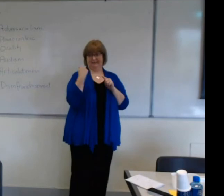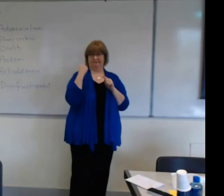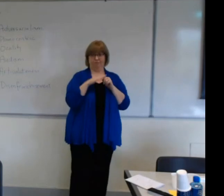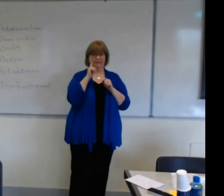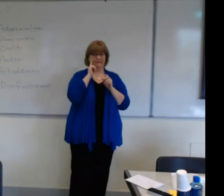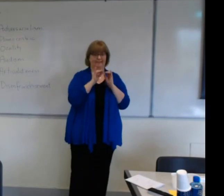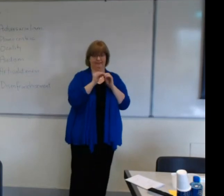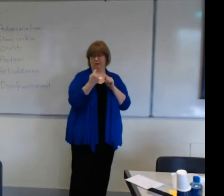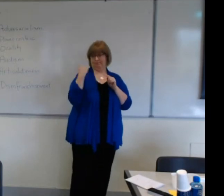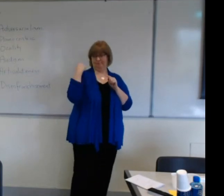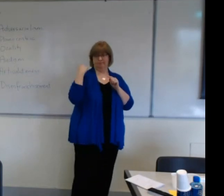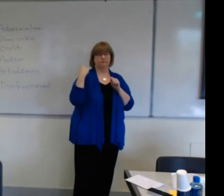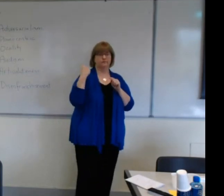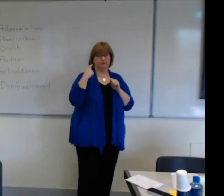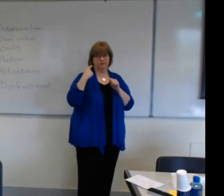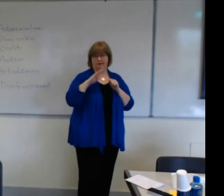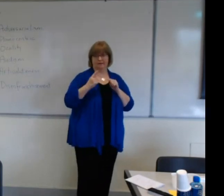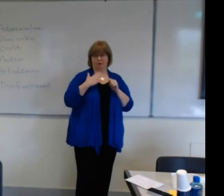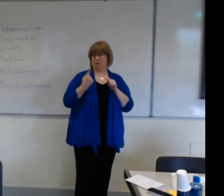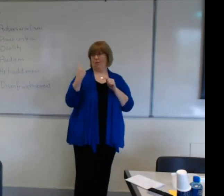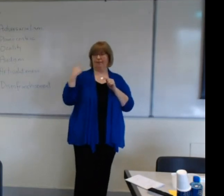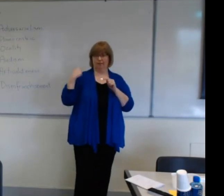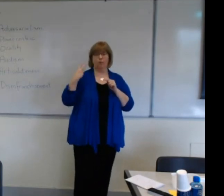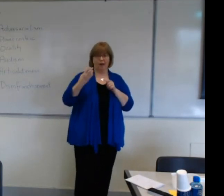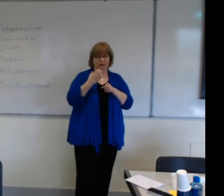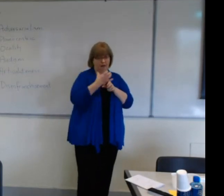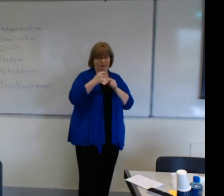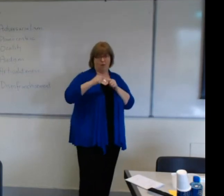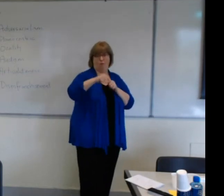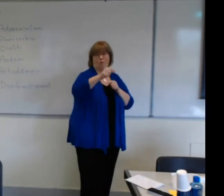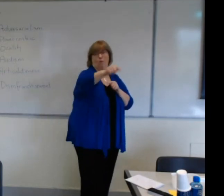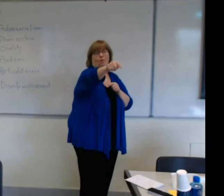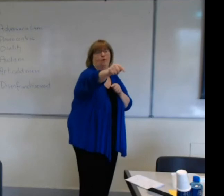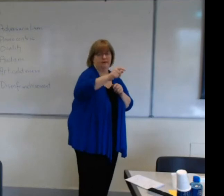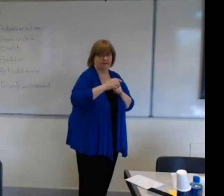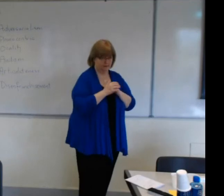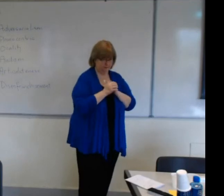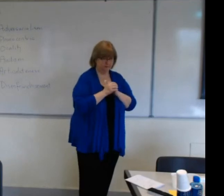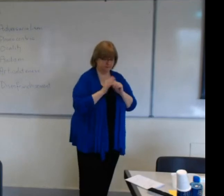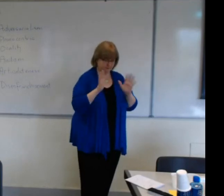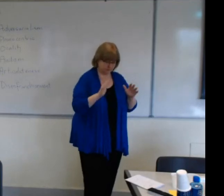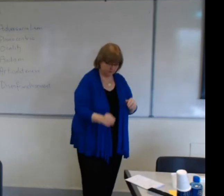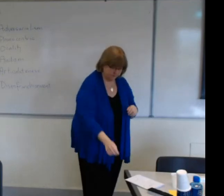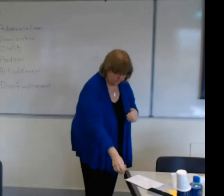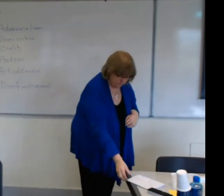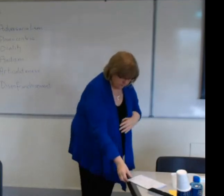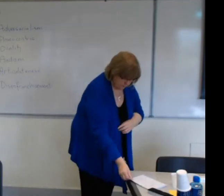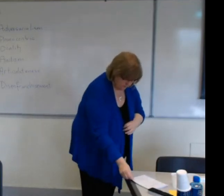there has been interpreter training provided for deaf people. This is something that has happened just quite recently, and it